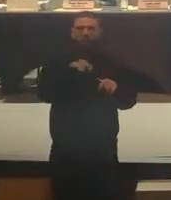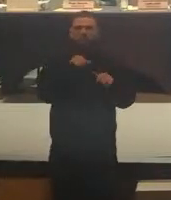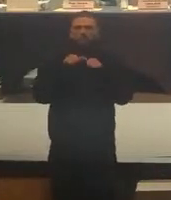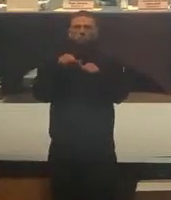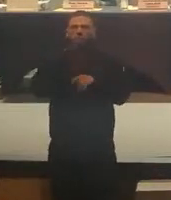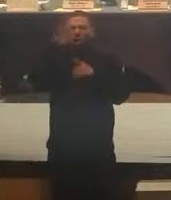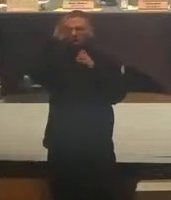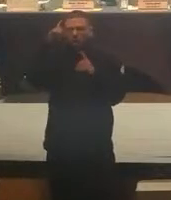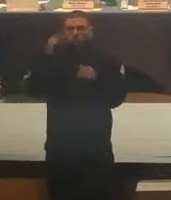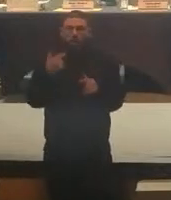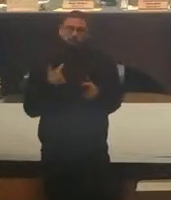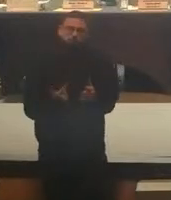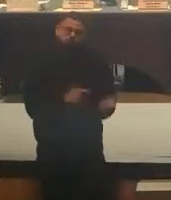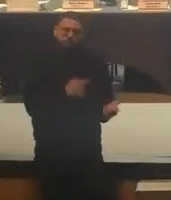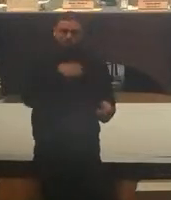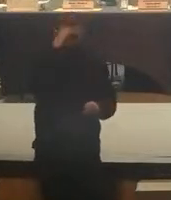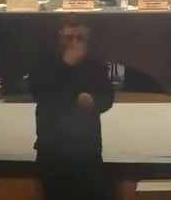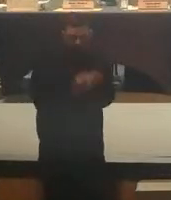to say something.